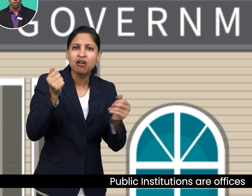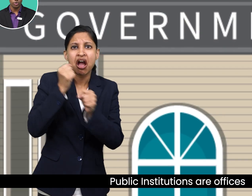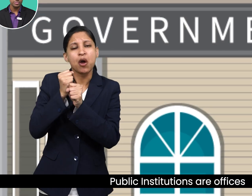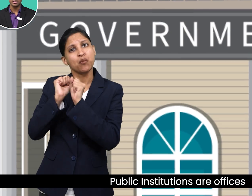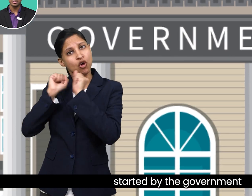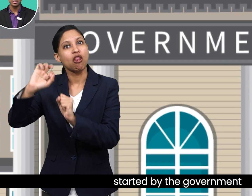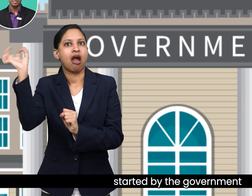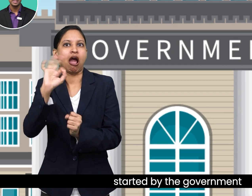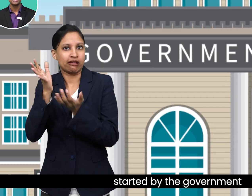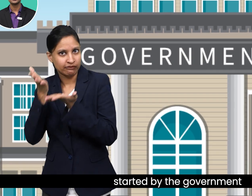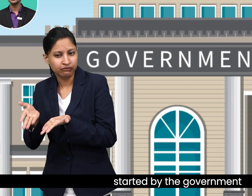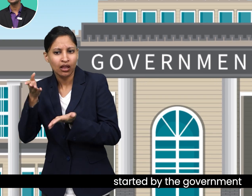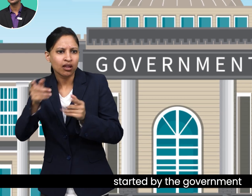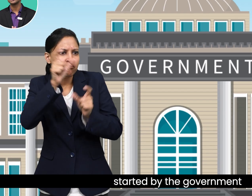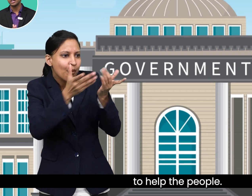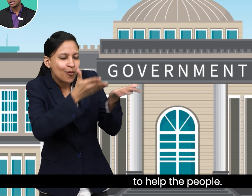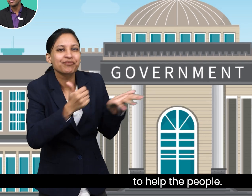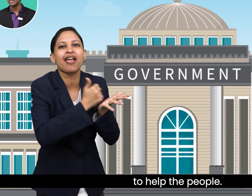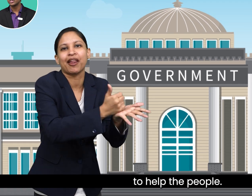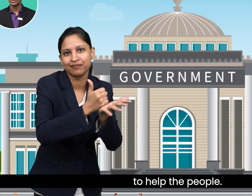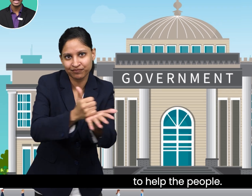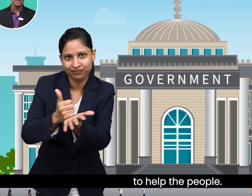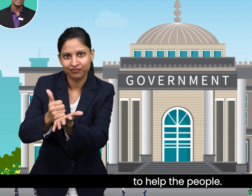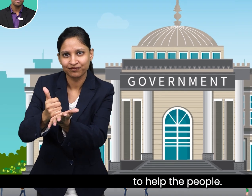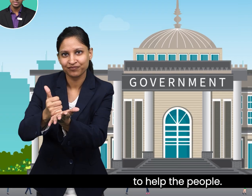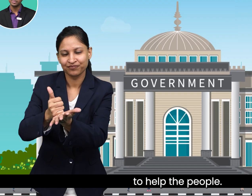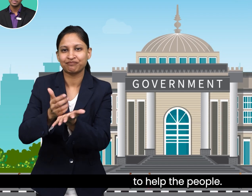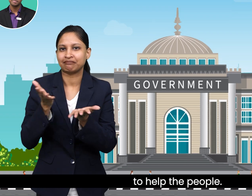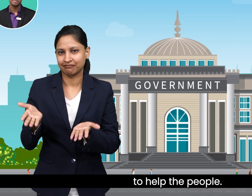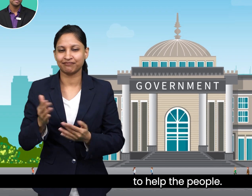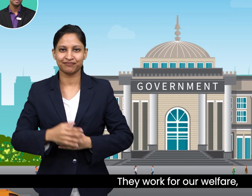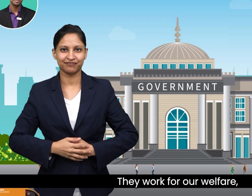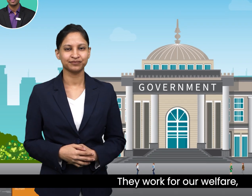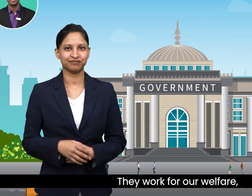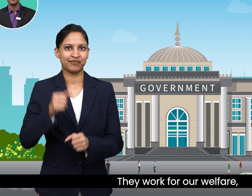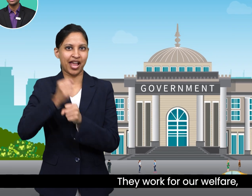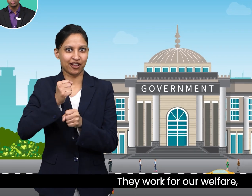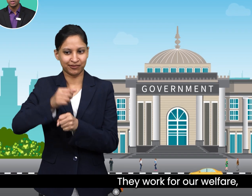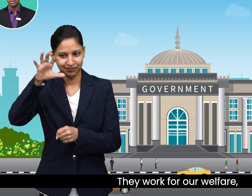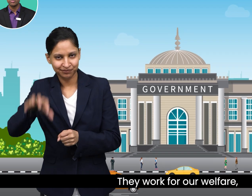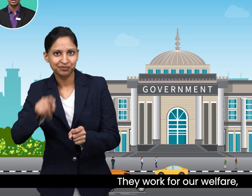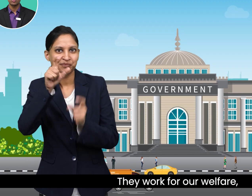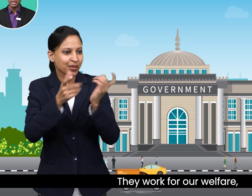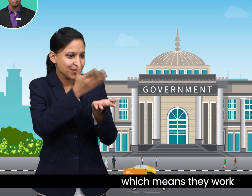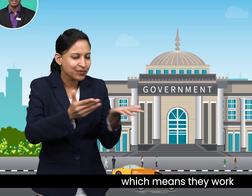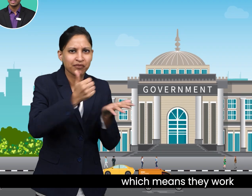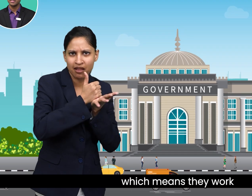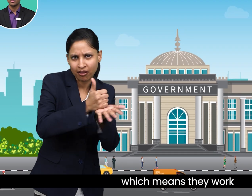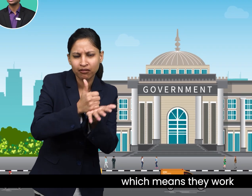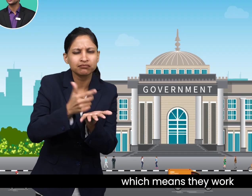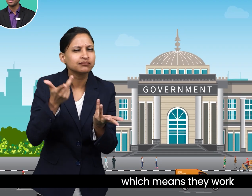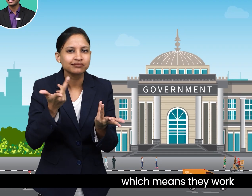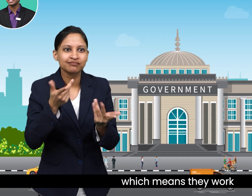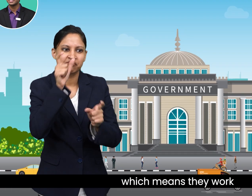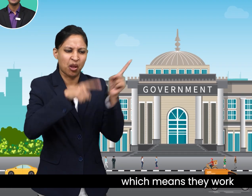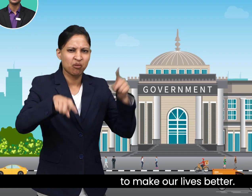are offices started by the government to help the people. They work for our welfare,